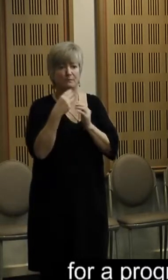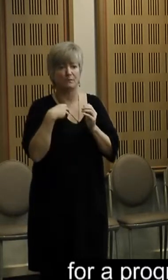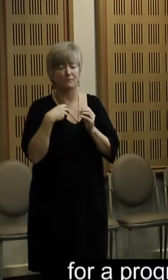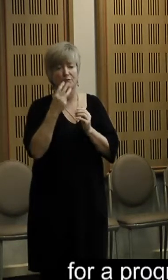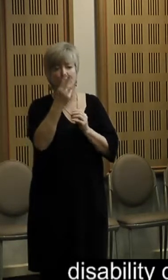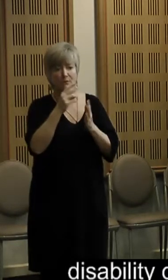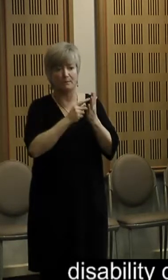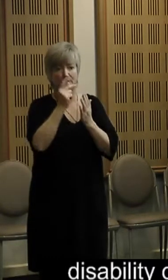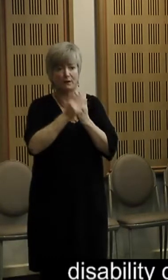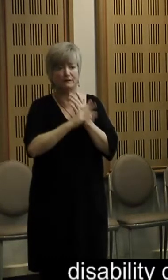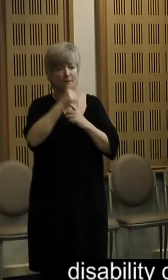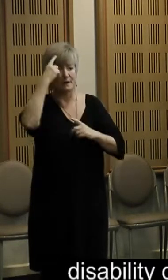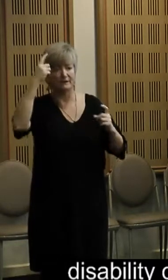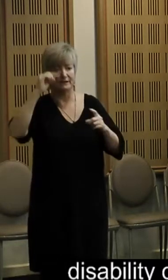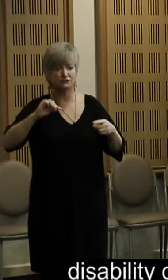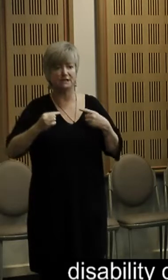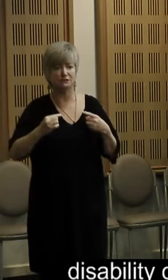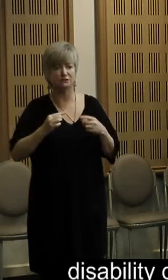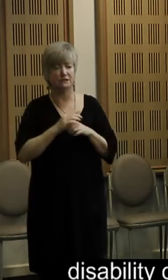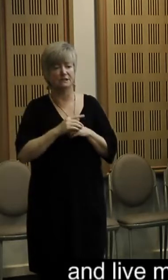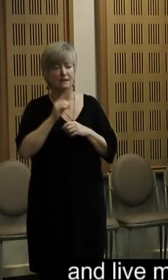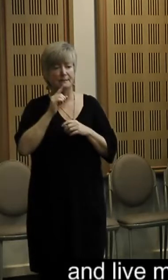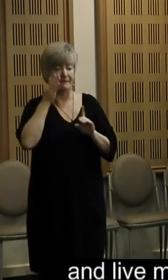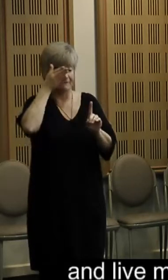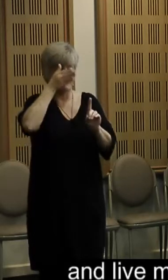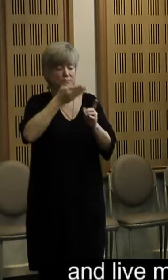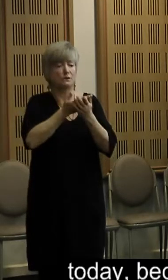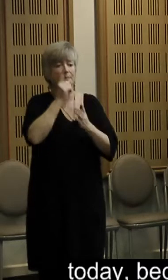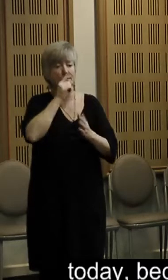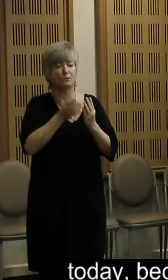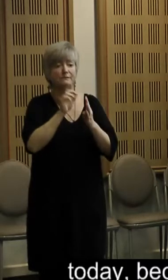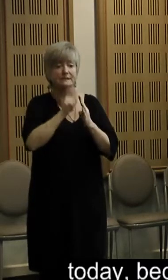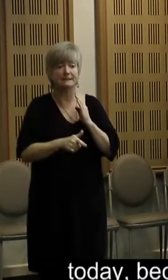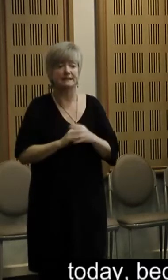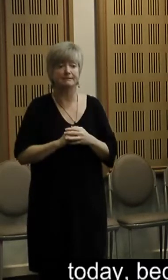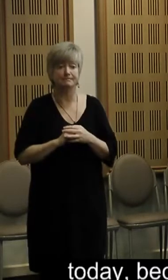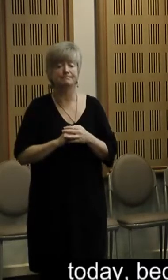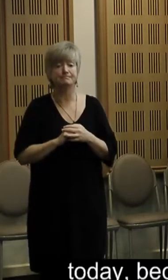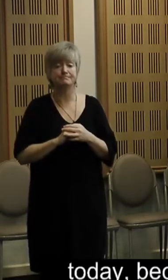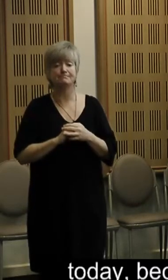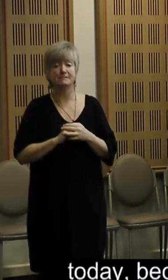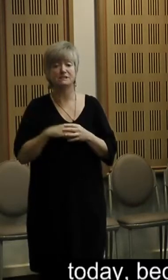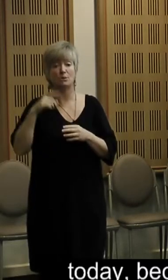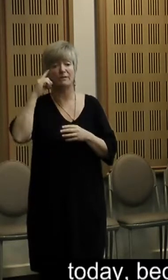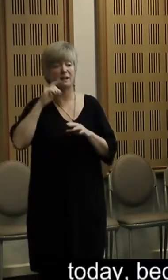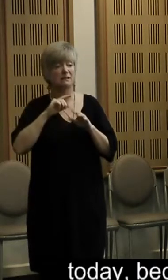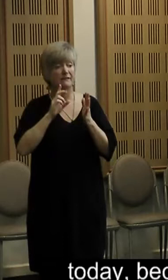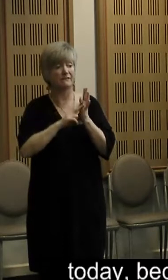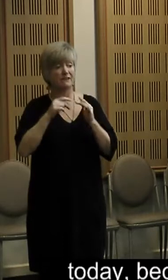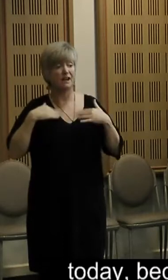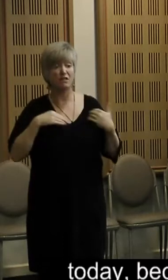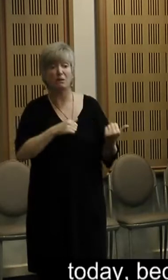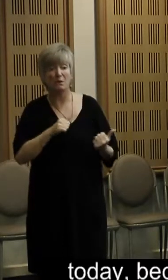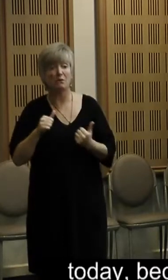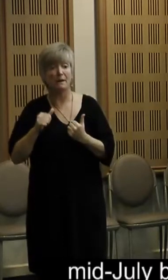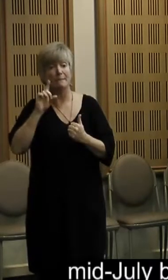Innovation Challenge recently that are specifically focused to people with a disability. So I feel that we're doing okay. Everyone can